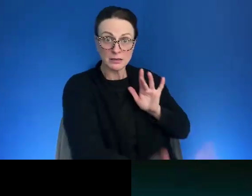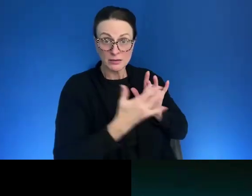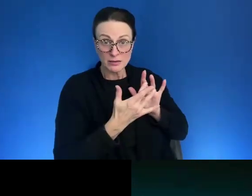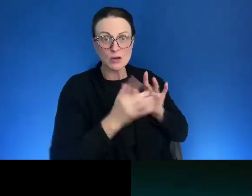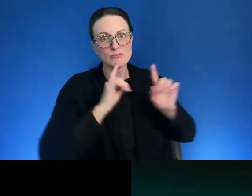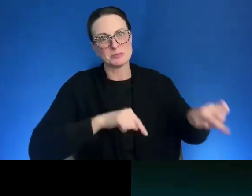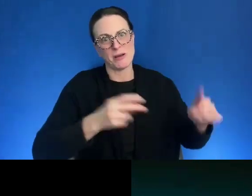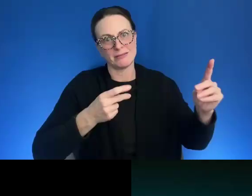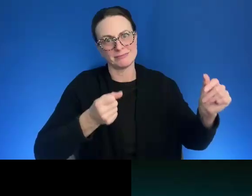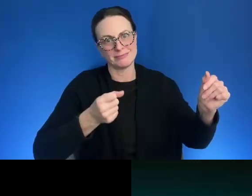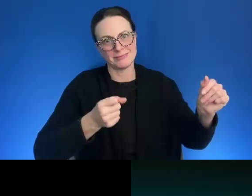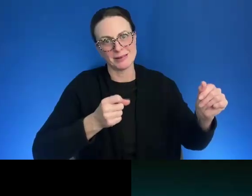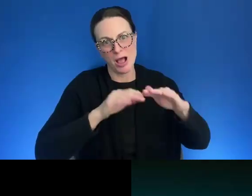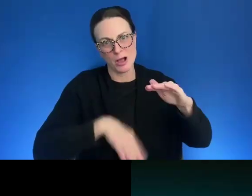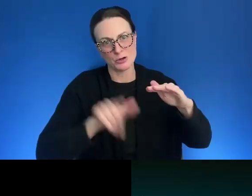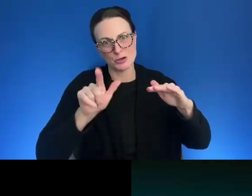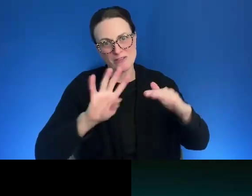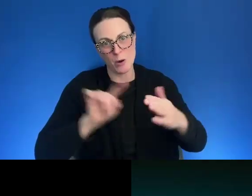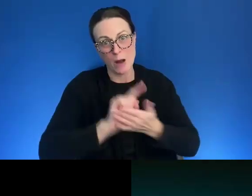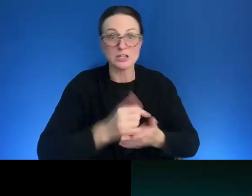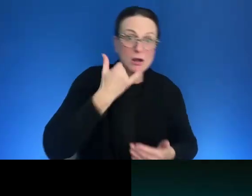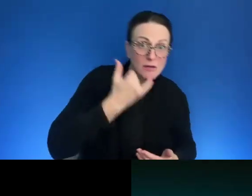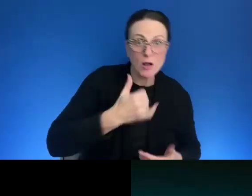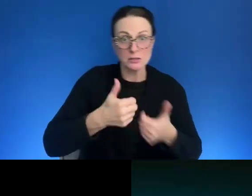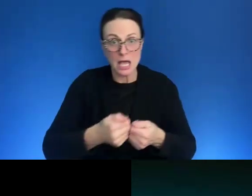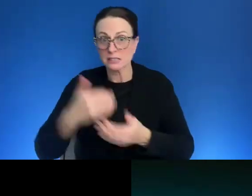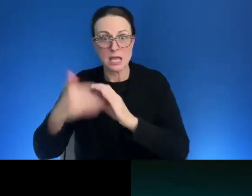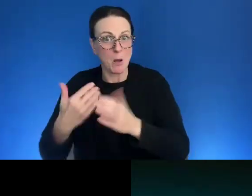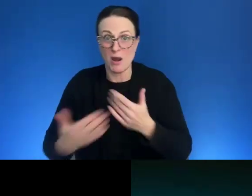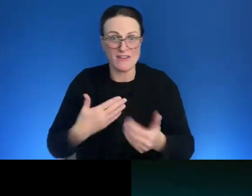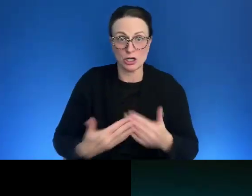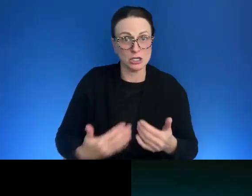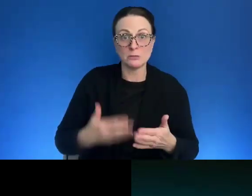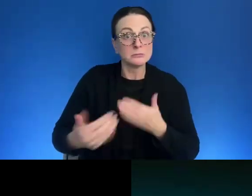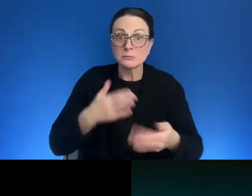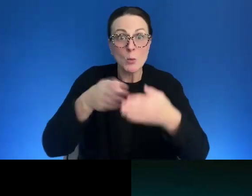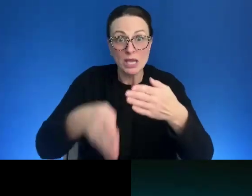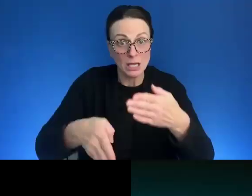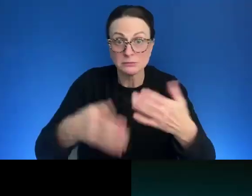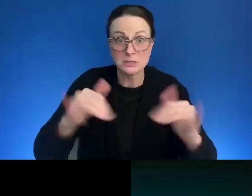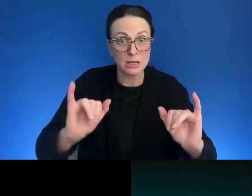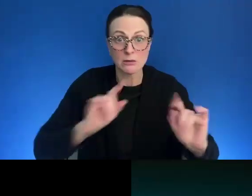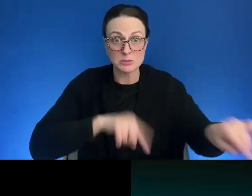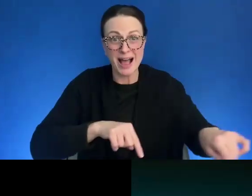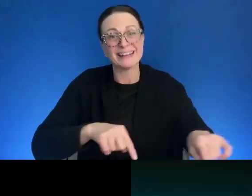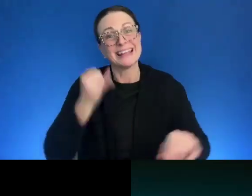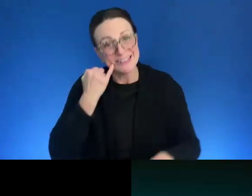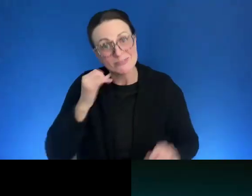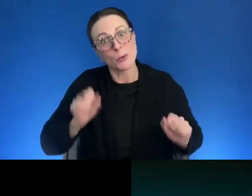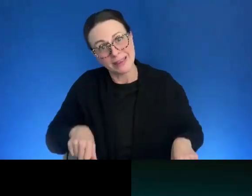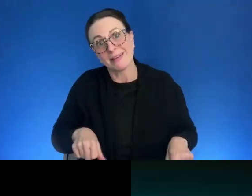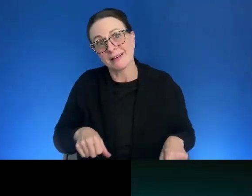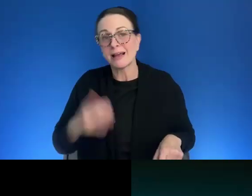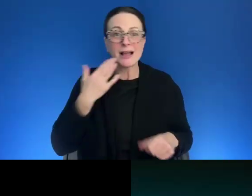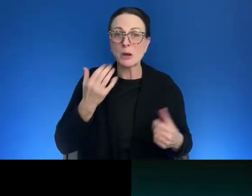within 24 hours to their phone call, text, email, even on weekends, if you possibly can. So